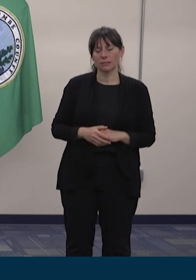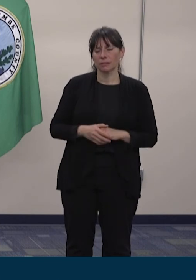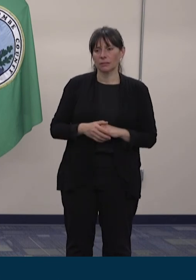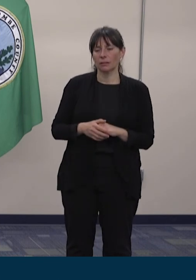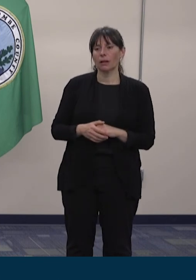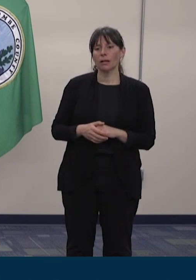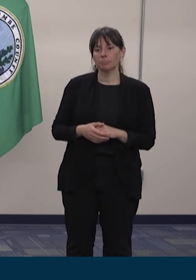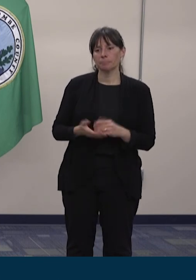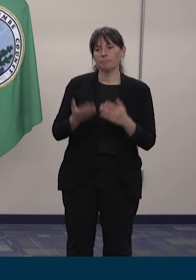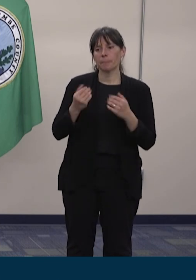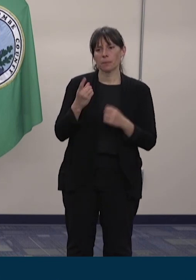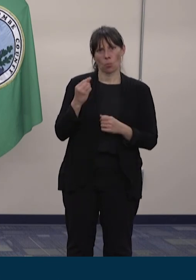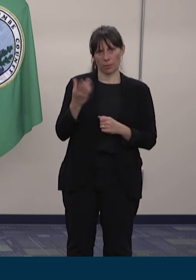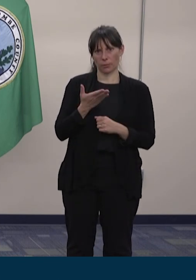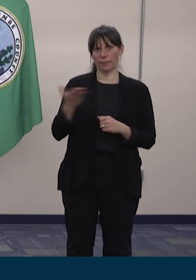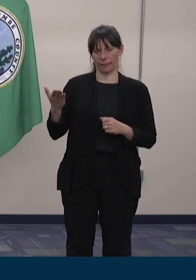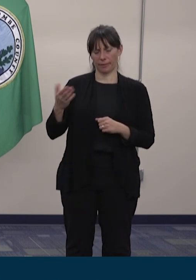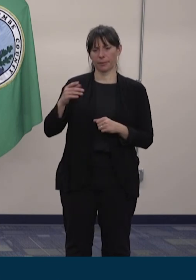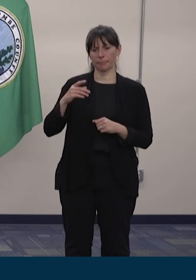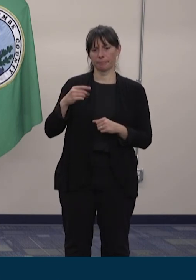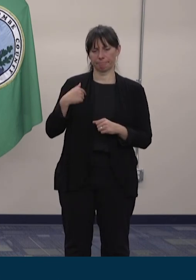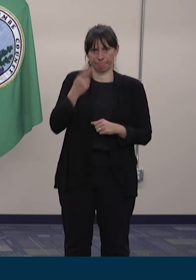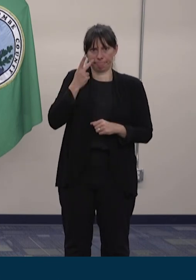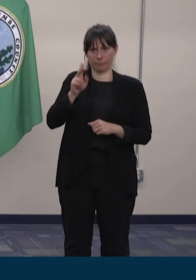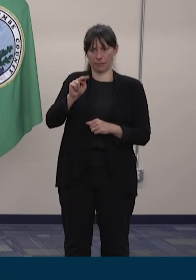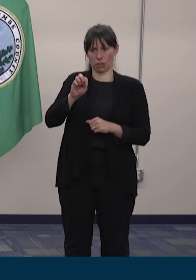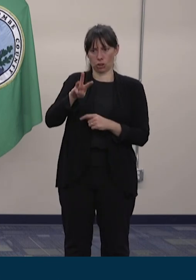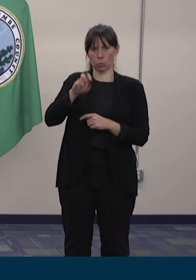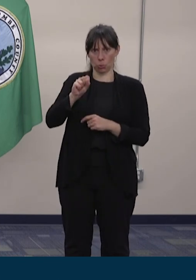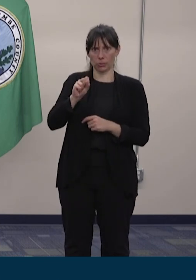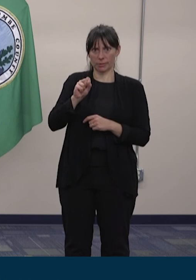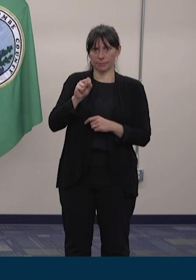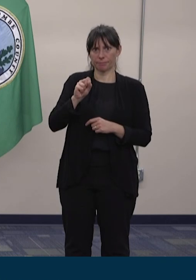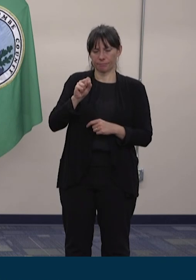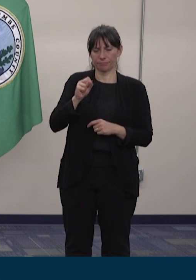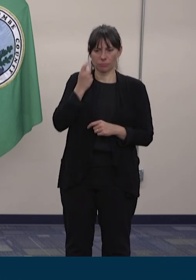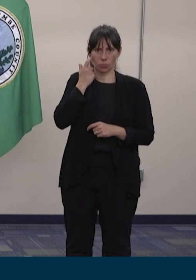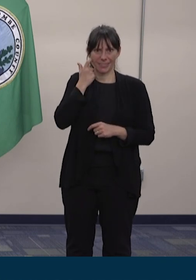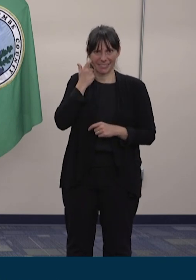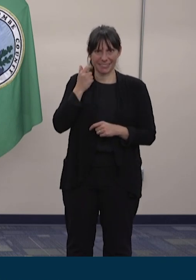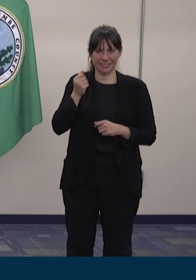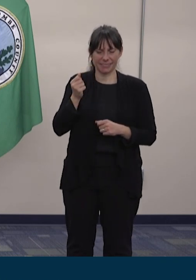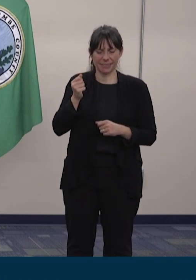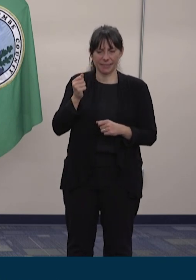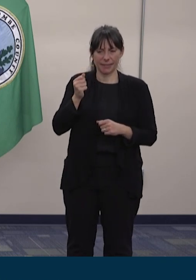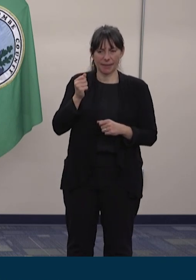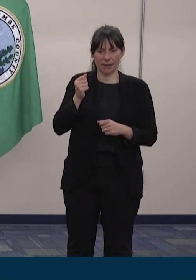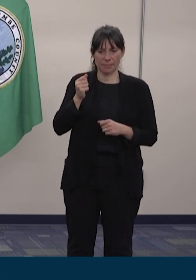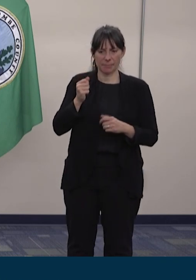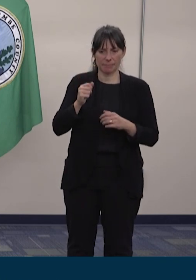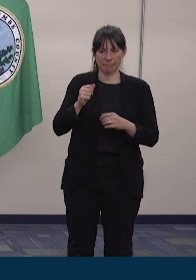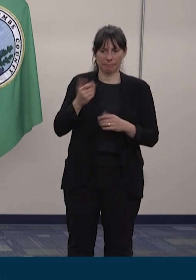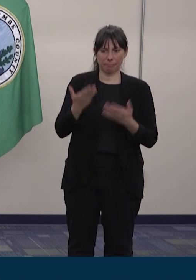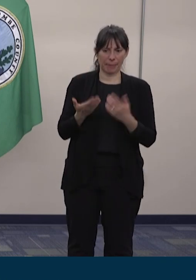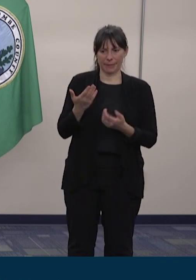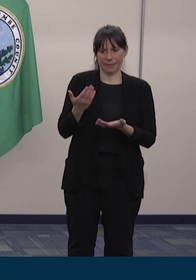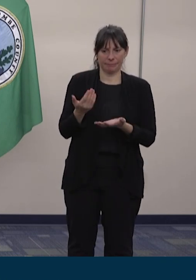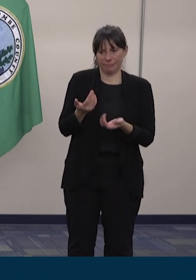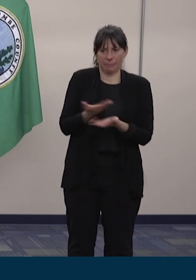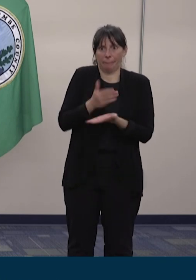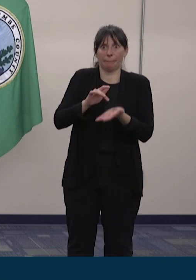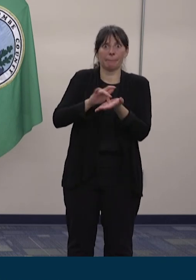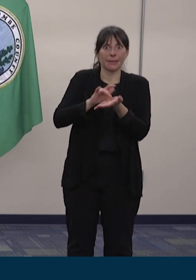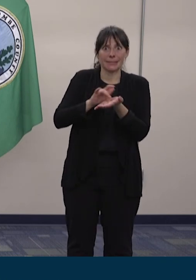recently. It's regarding the treatment y of quieren un tratamiento COVID-19, and I y think no many are aware relacionado con la that there was breaking COVID-19. news